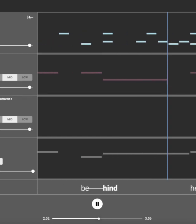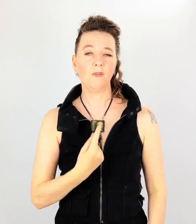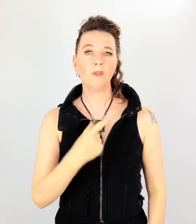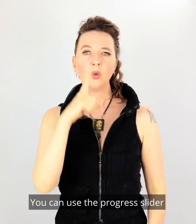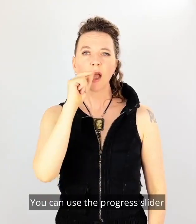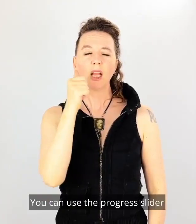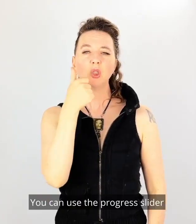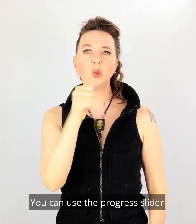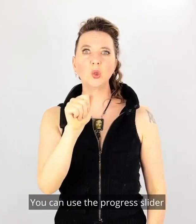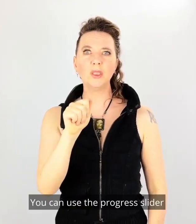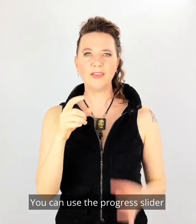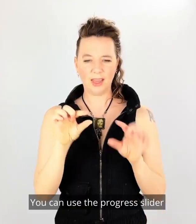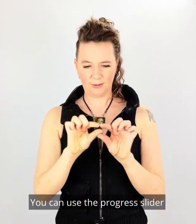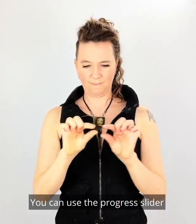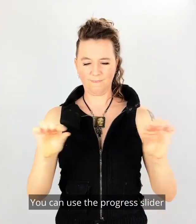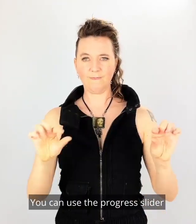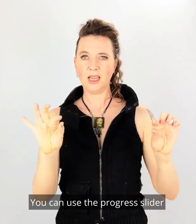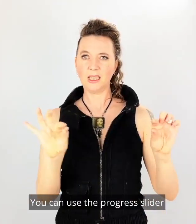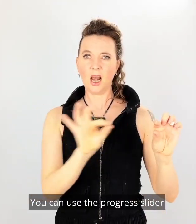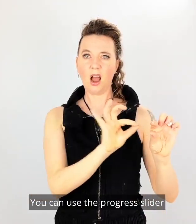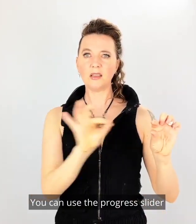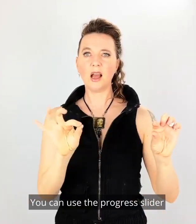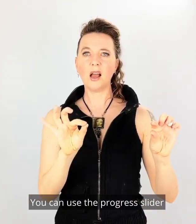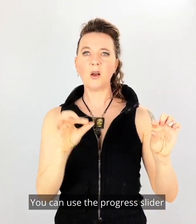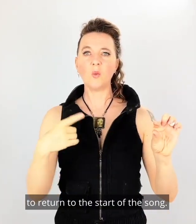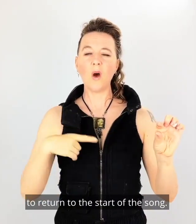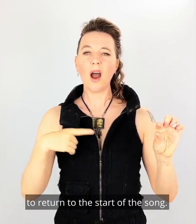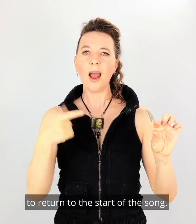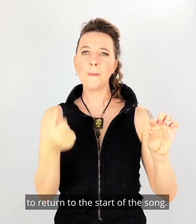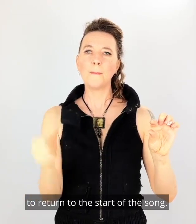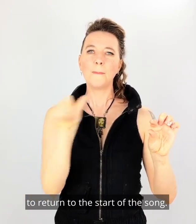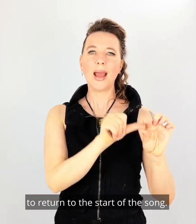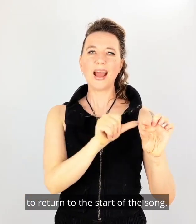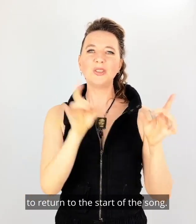You can use the progress slider to return to the start of the song.